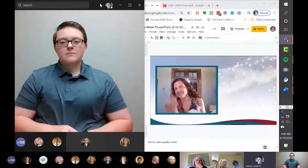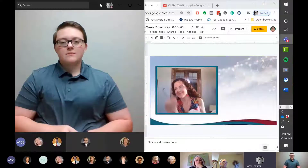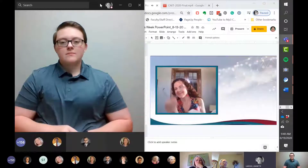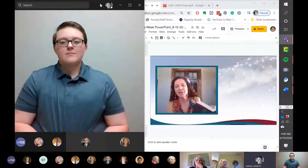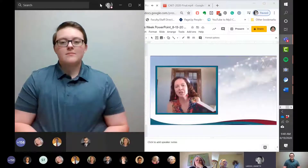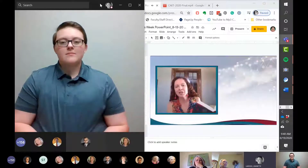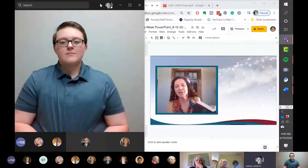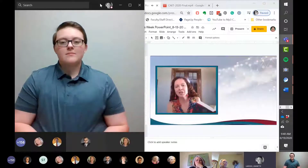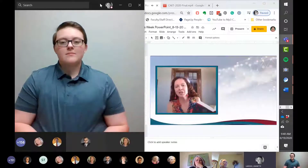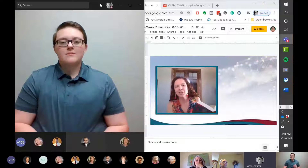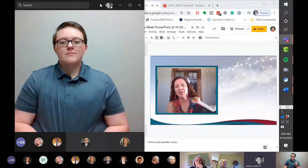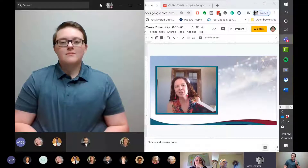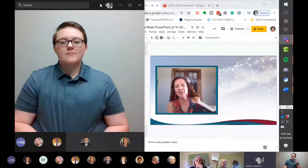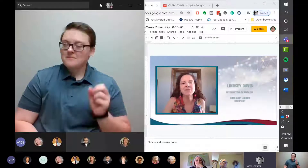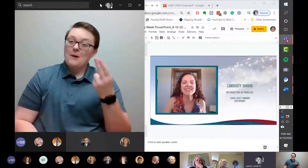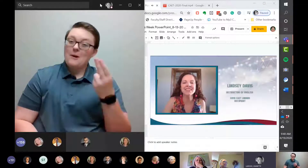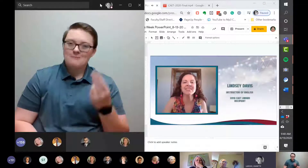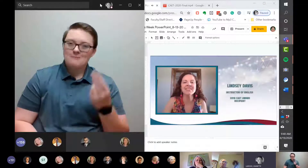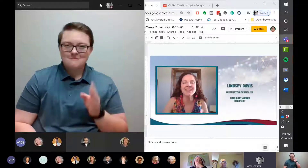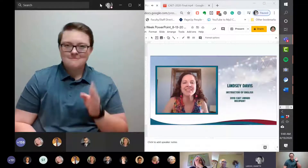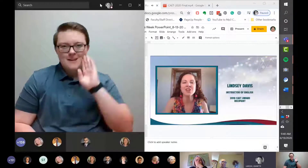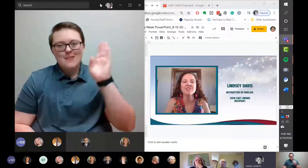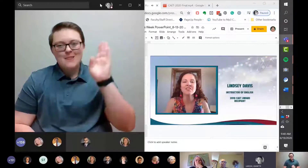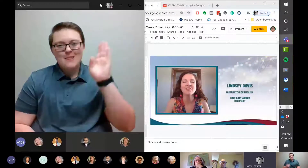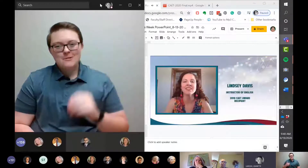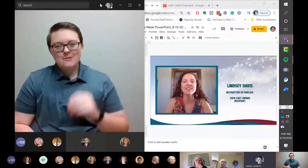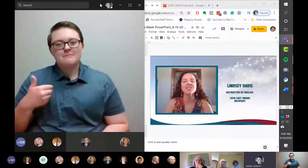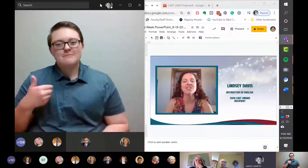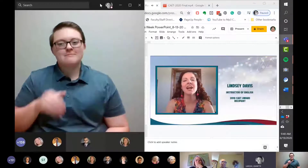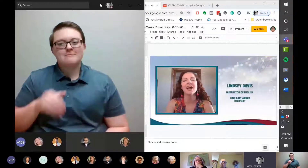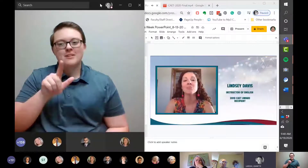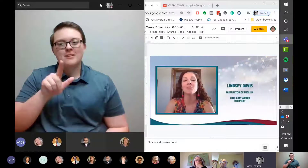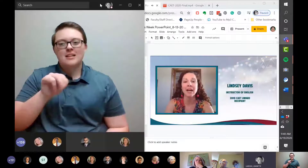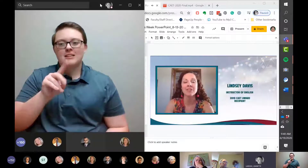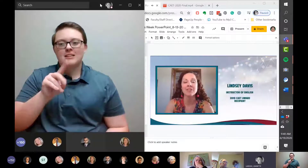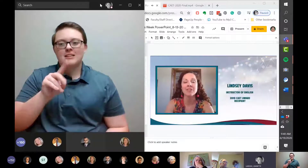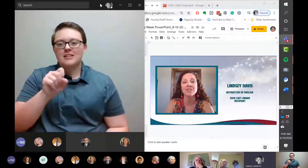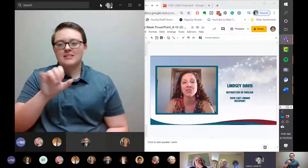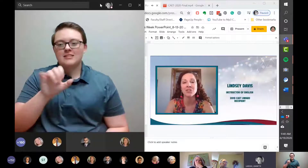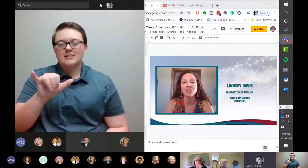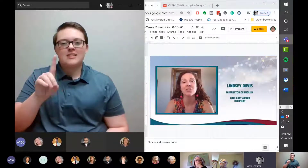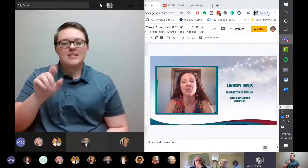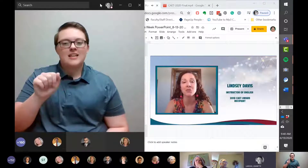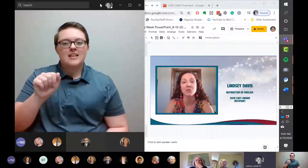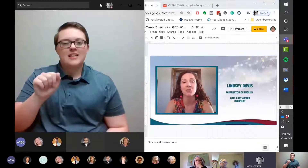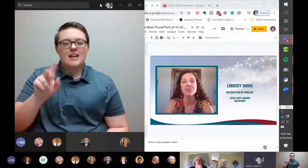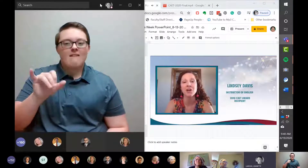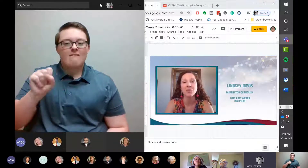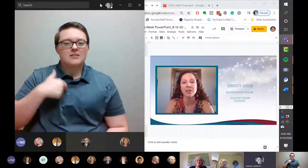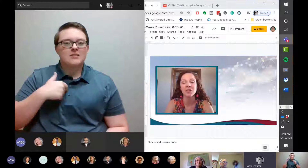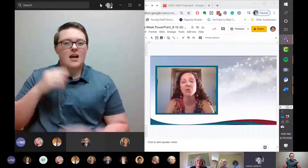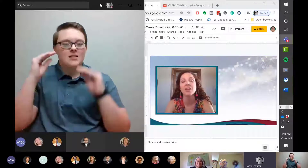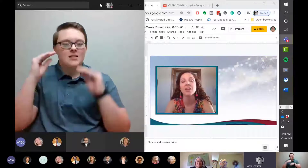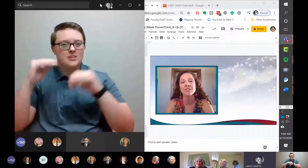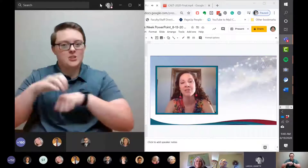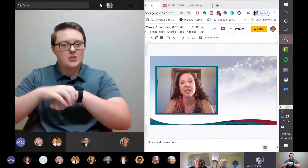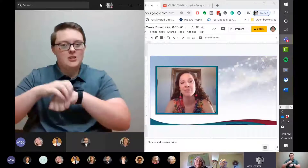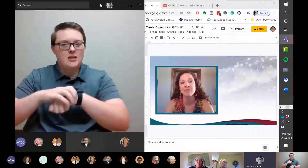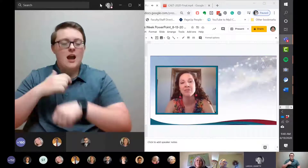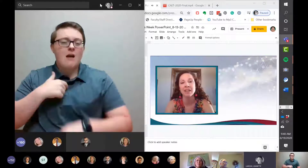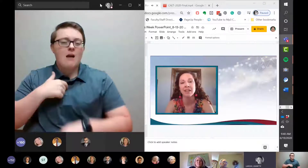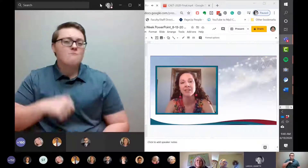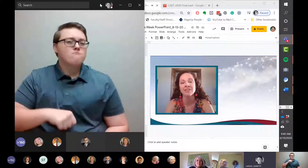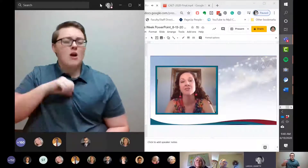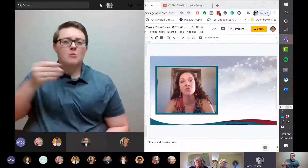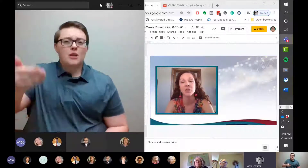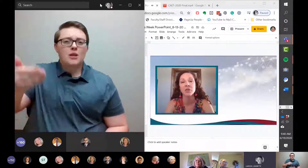Oh, why hello there. I'm Lindsay Davis, instructor of English, and I am proud to introduce the three strong women who are the